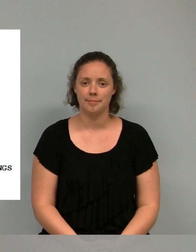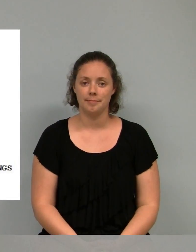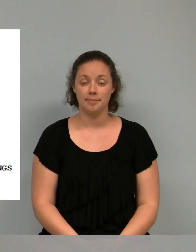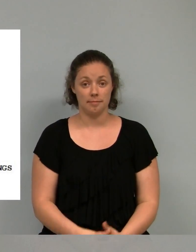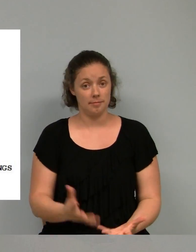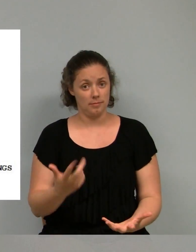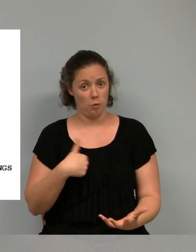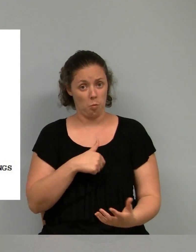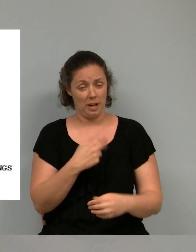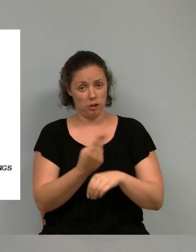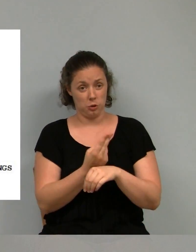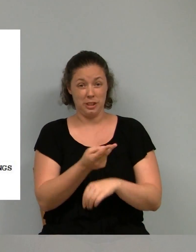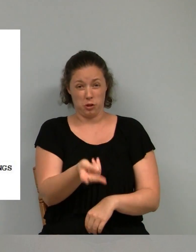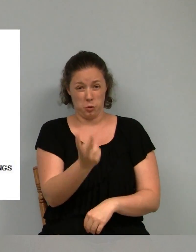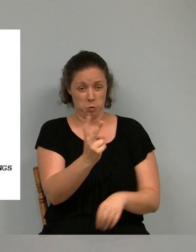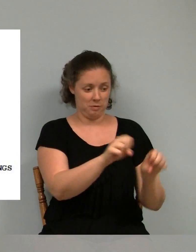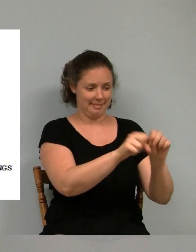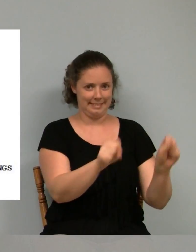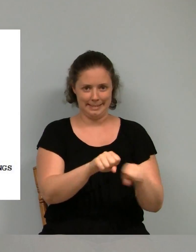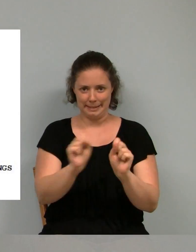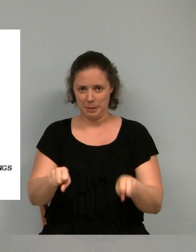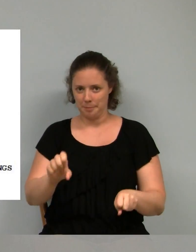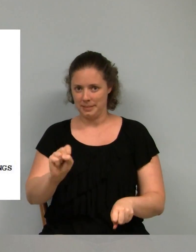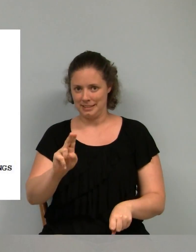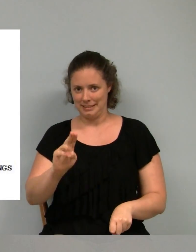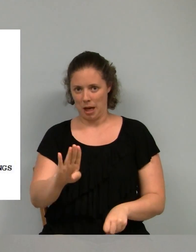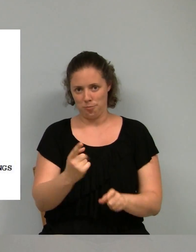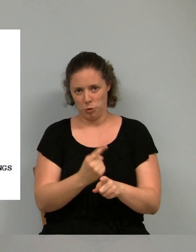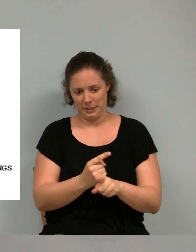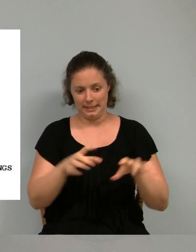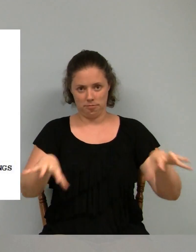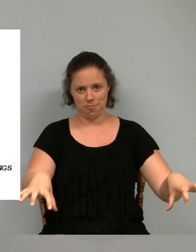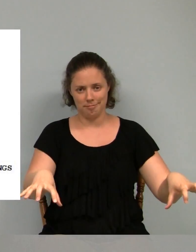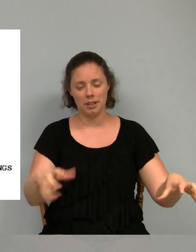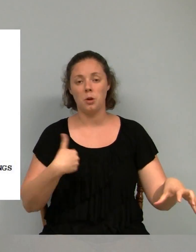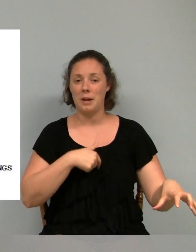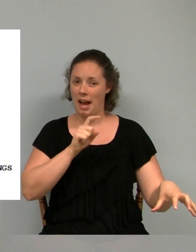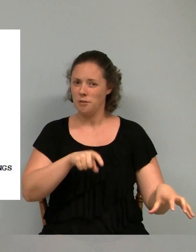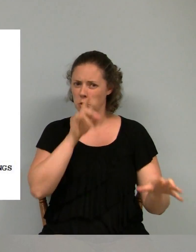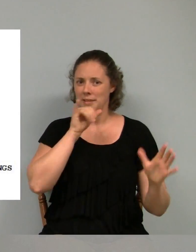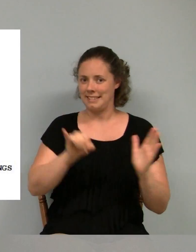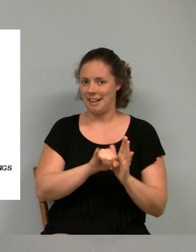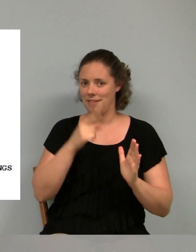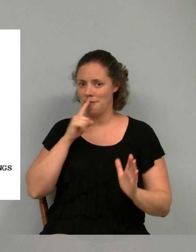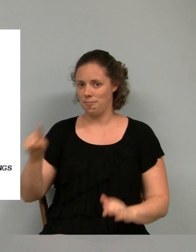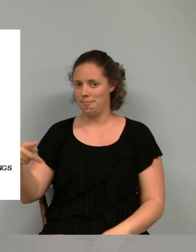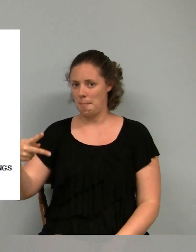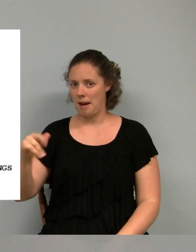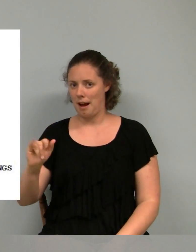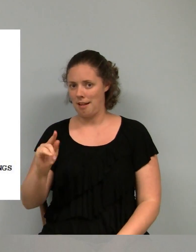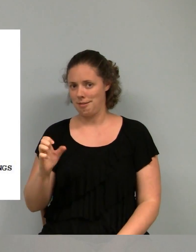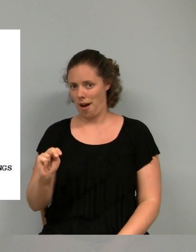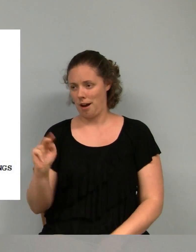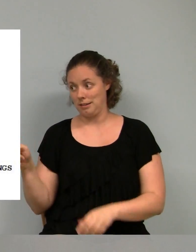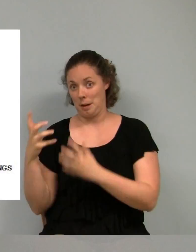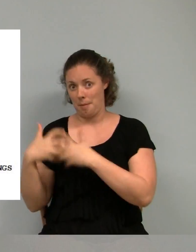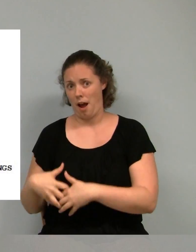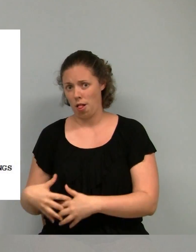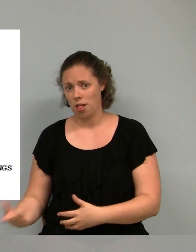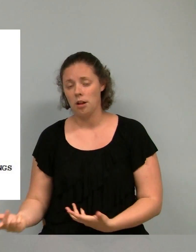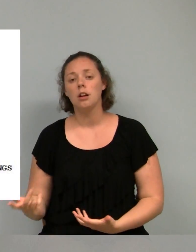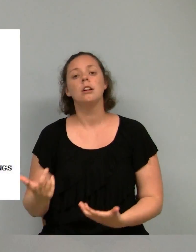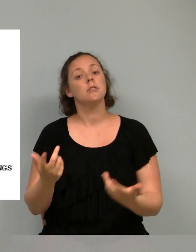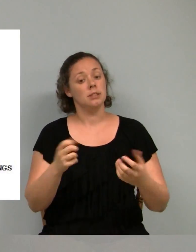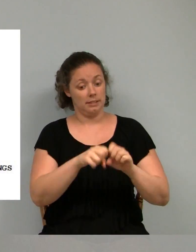Since we're using 2 system subroutine packages, we will need to identify those to the Python compiler. System routines